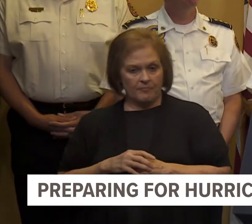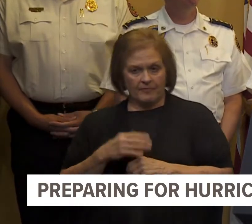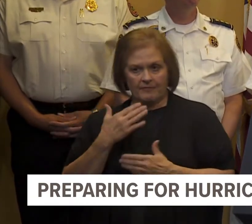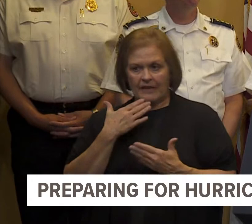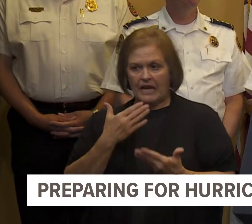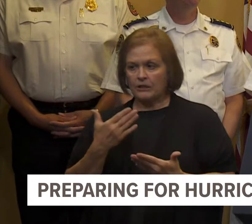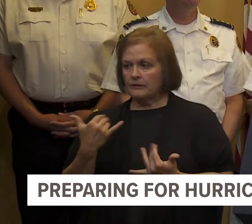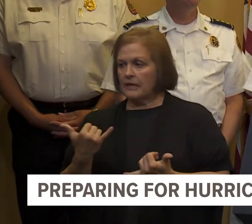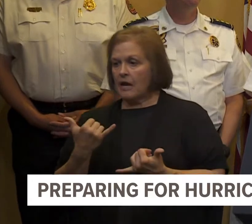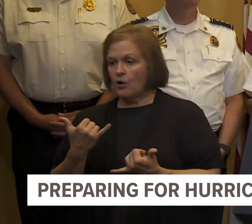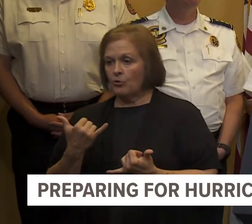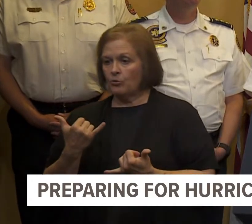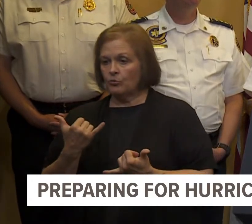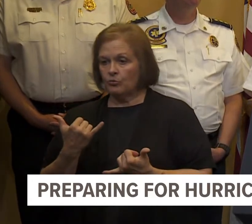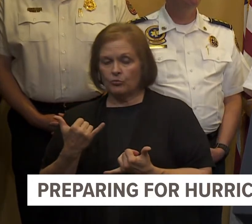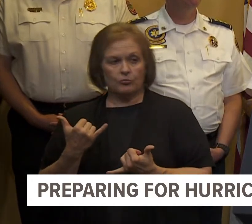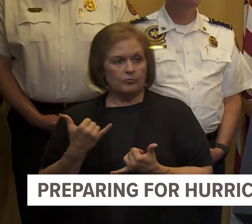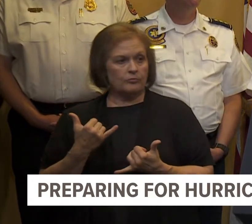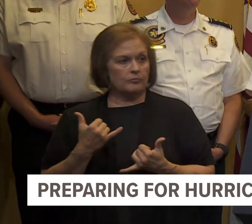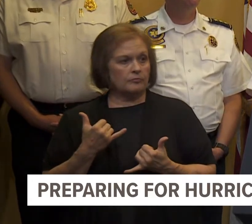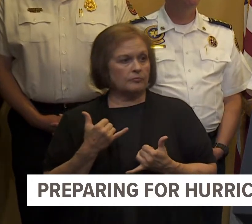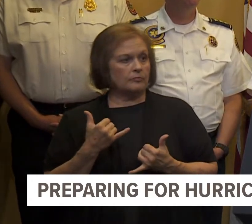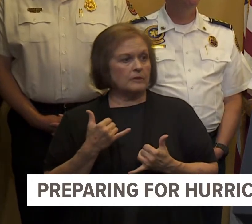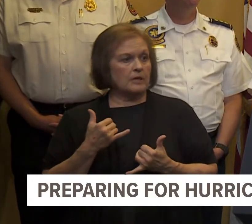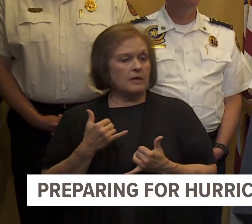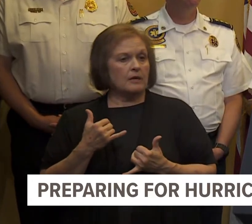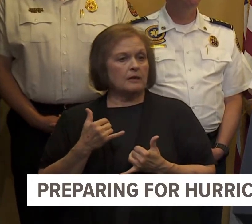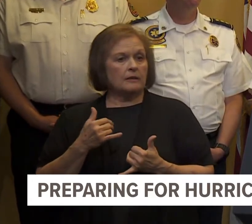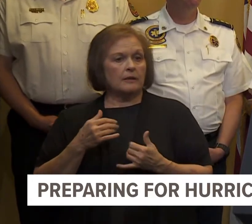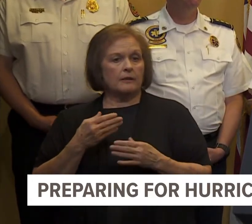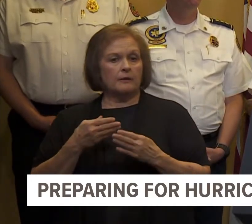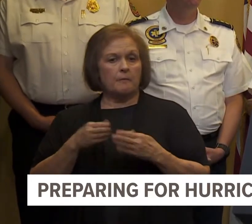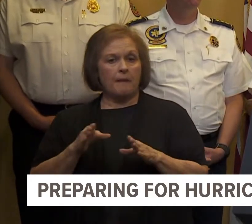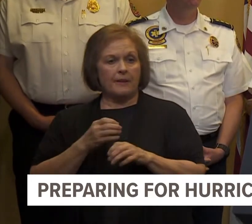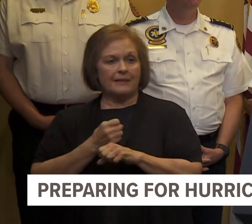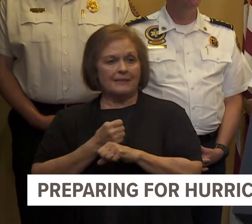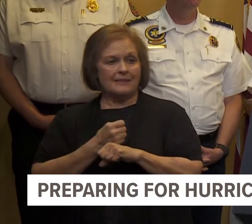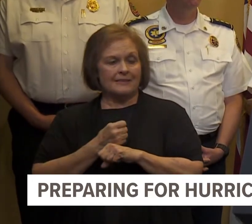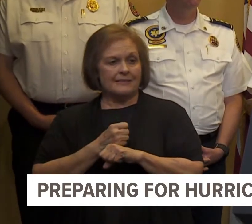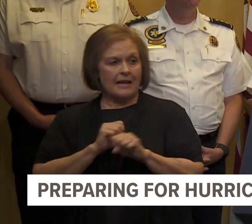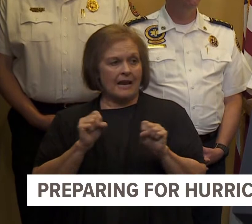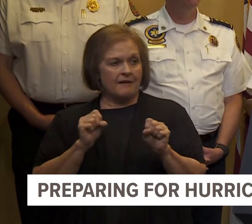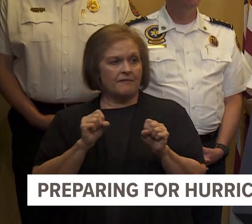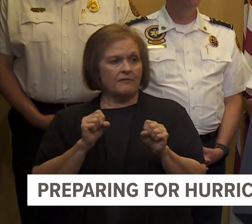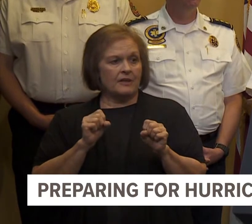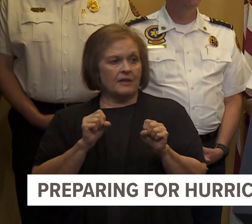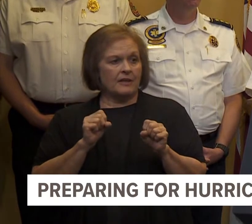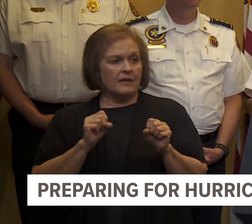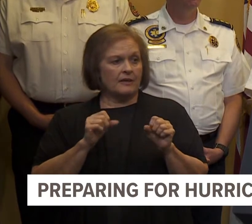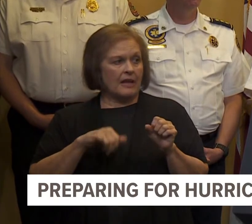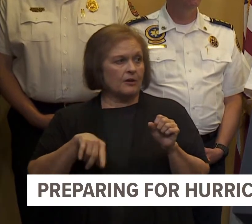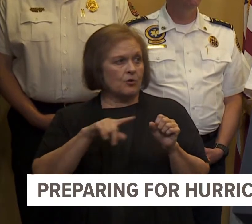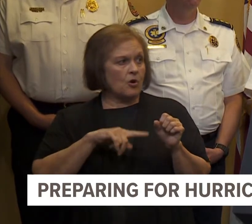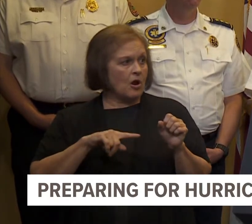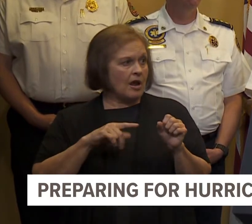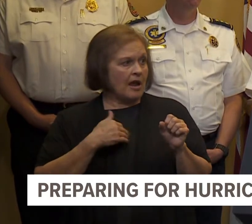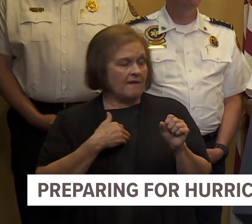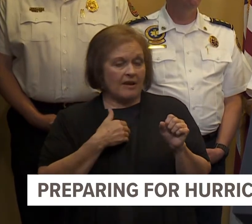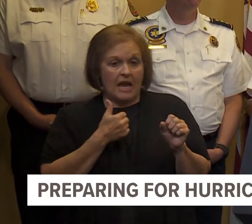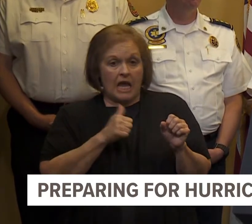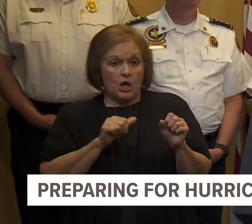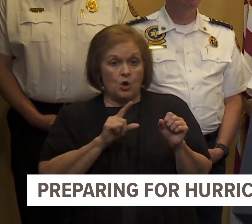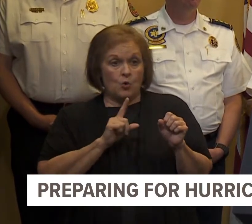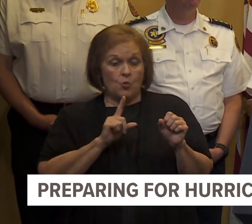Thank you very much. We also have, of course, public safety leadership standing in that will answer any questions that you all may